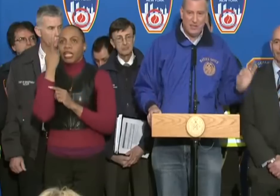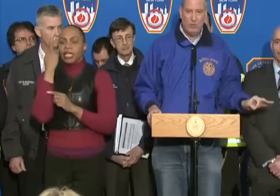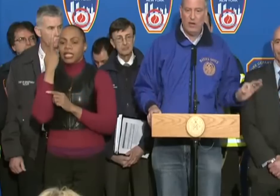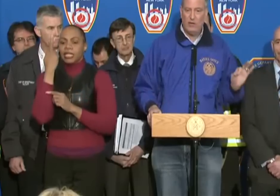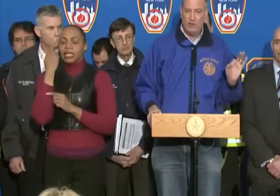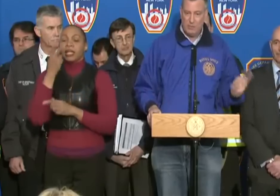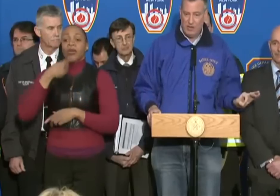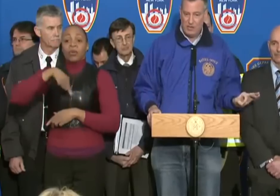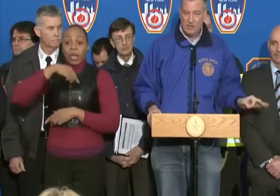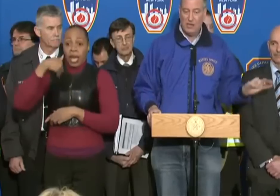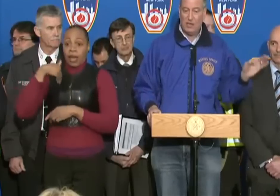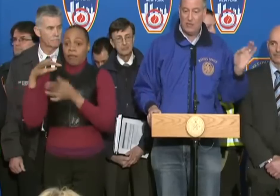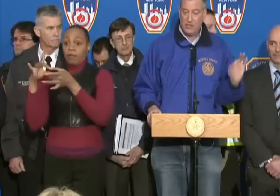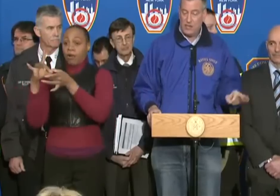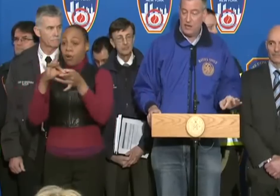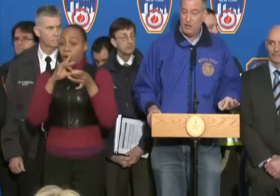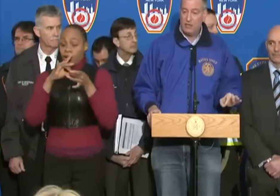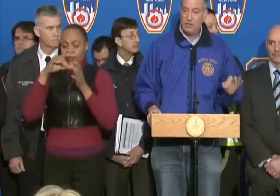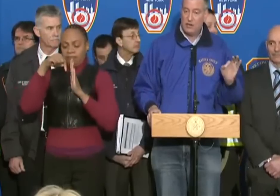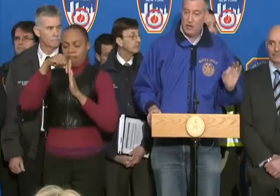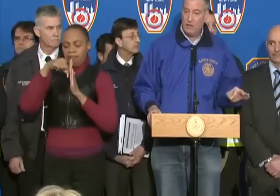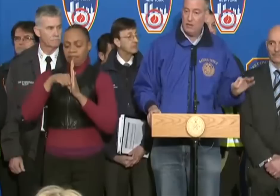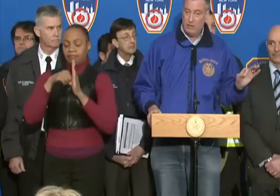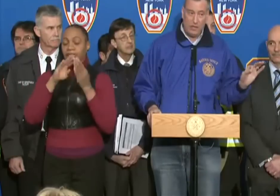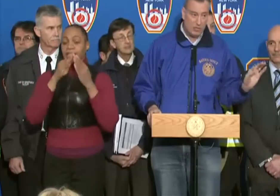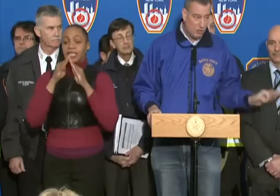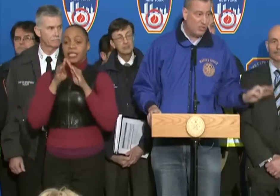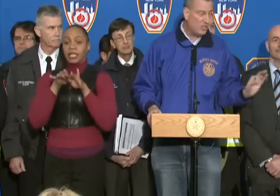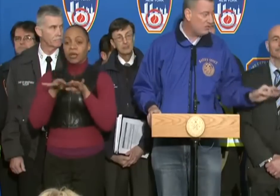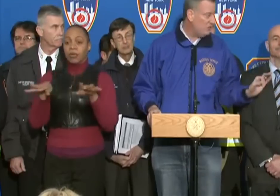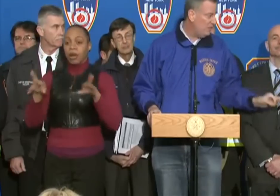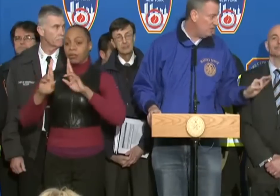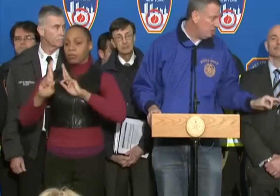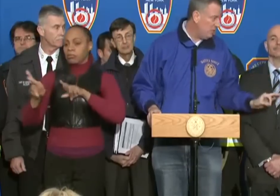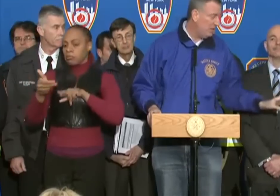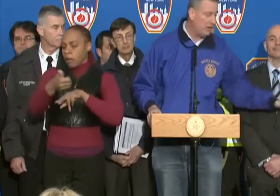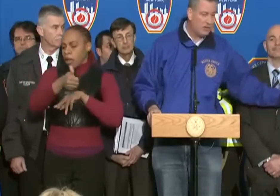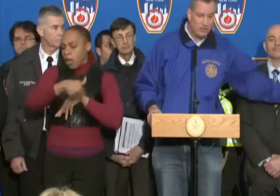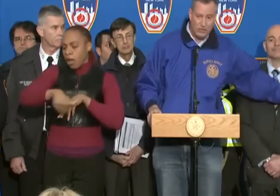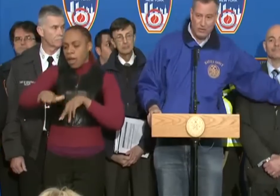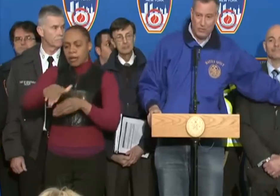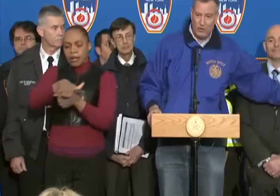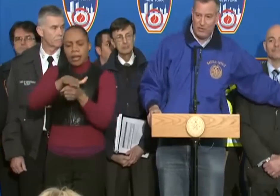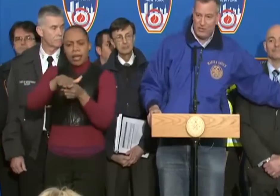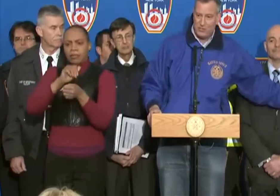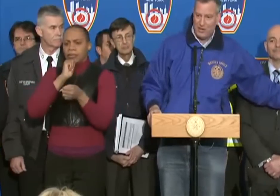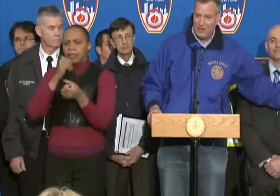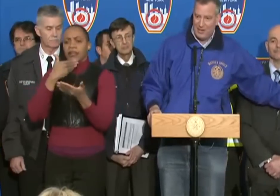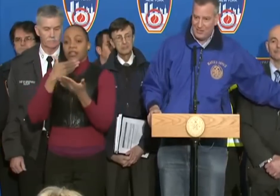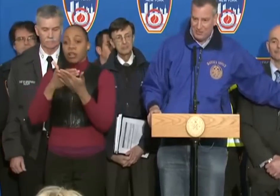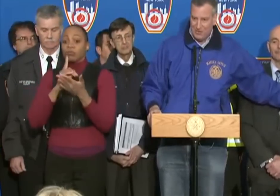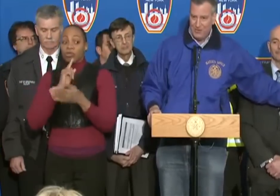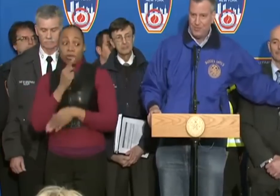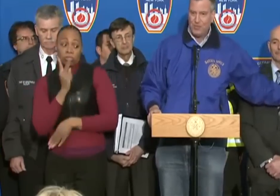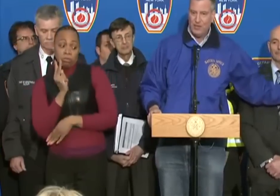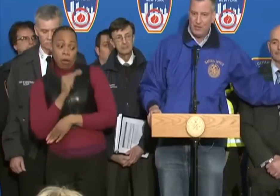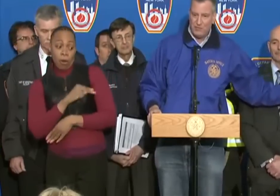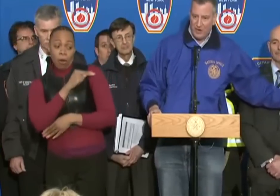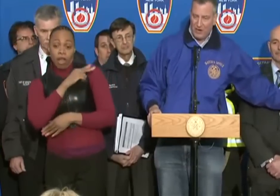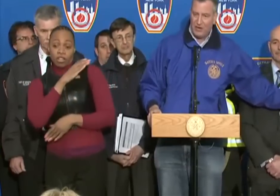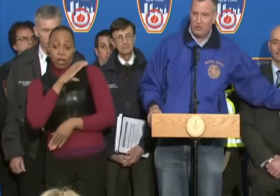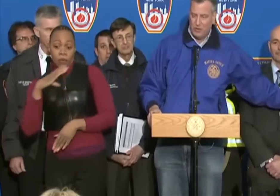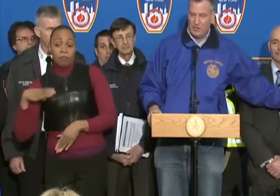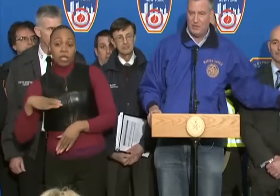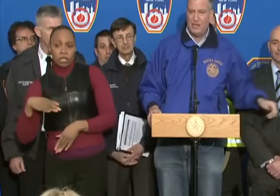intense citywide response. And if there's any areas that are not as good as they should be this moment, I assure you, I've been watching this man in action. He